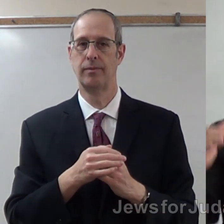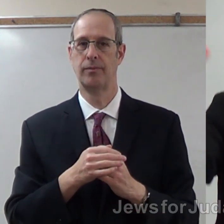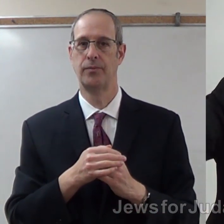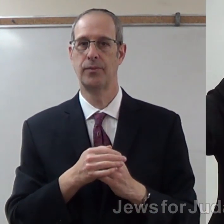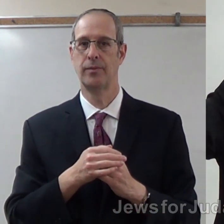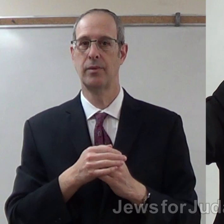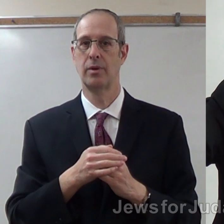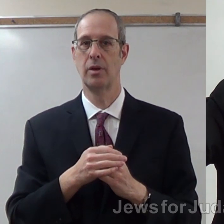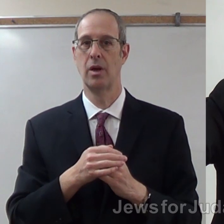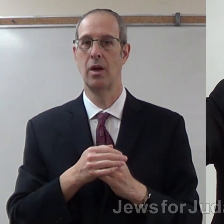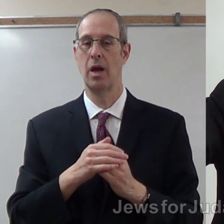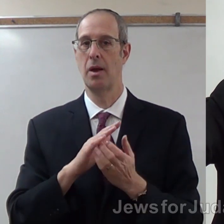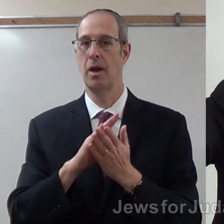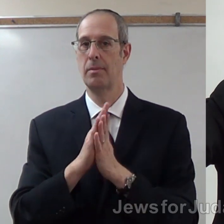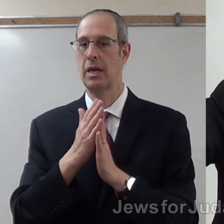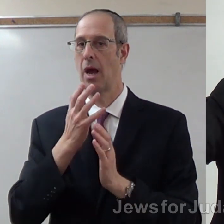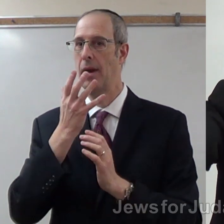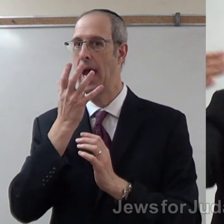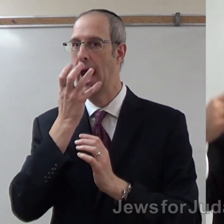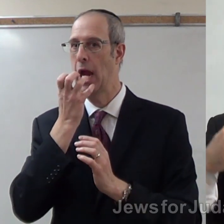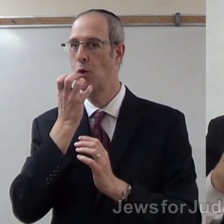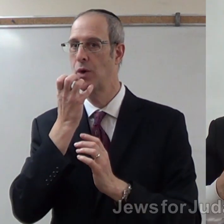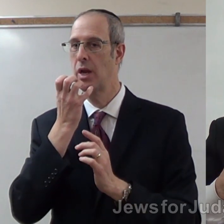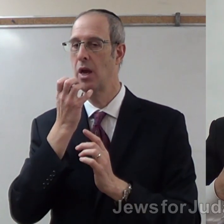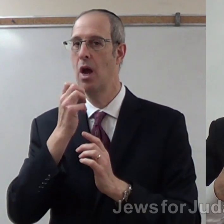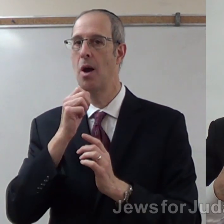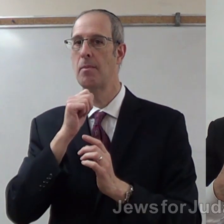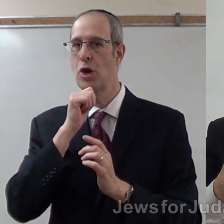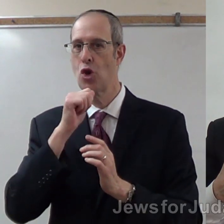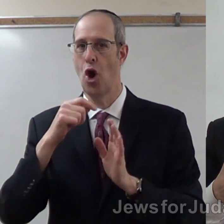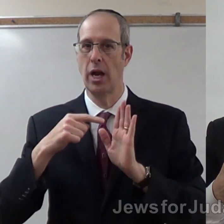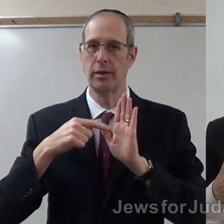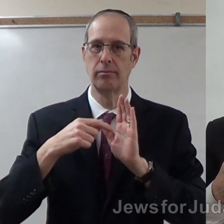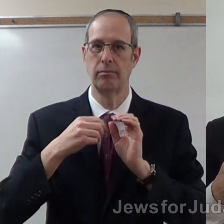are angered, but they don't get angry.